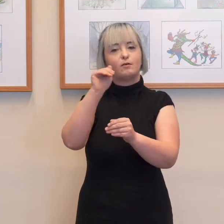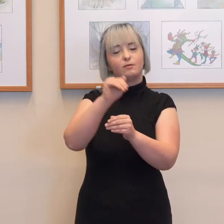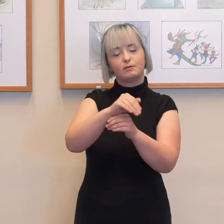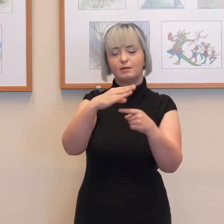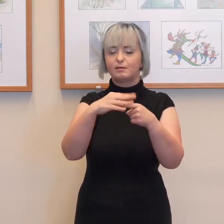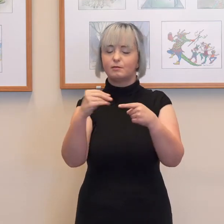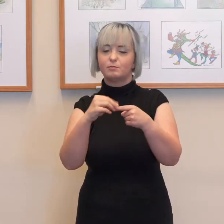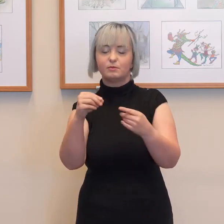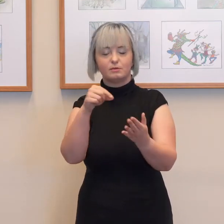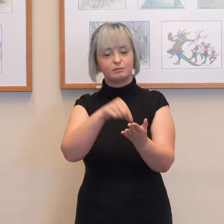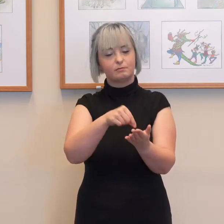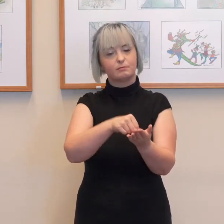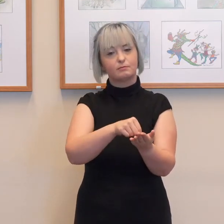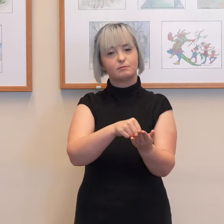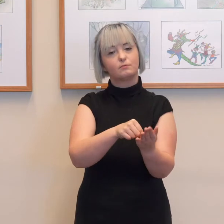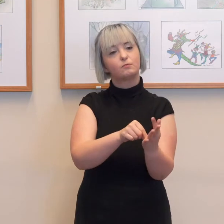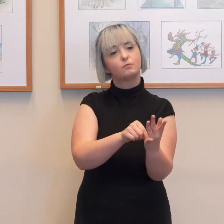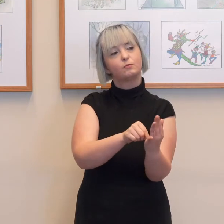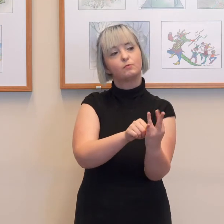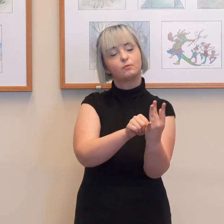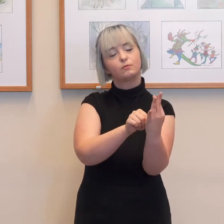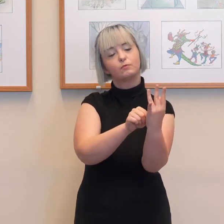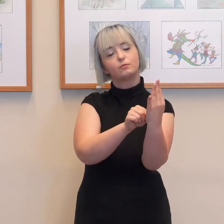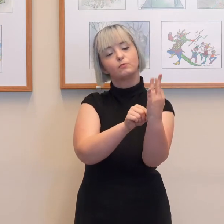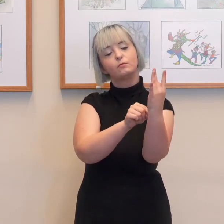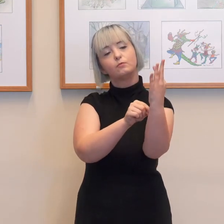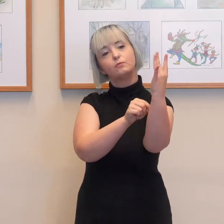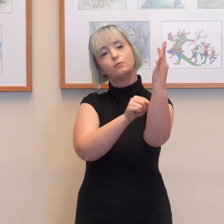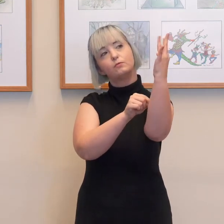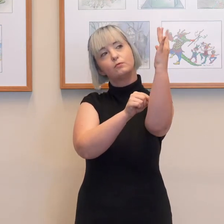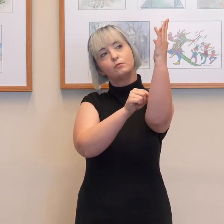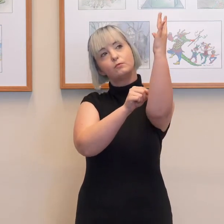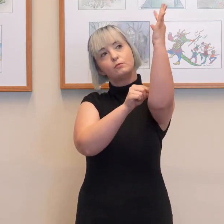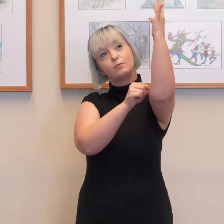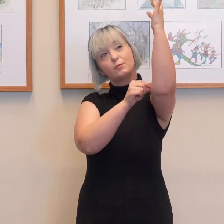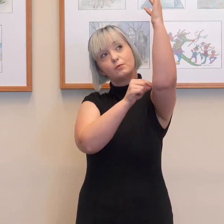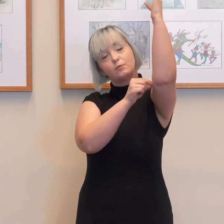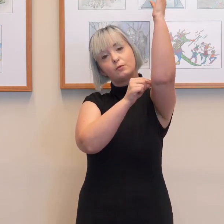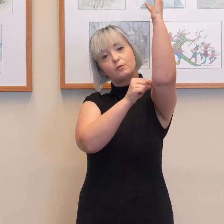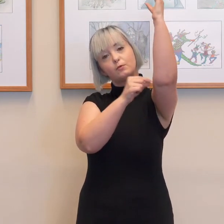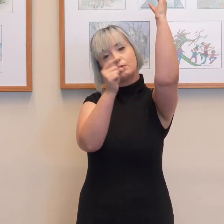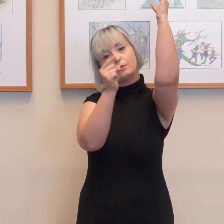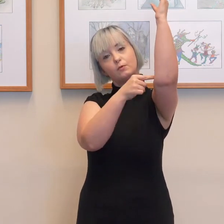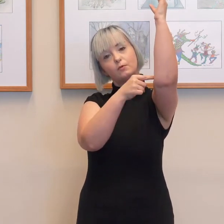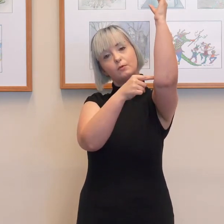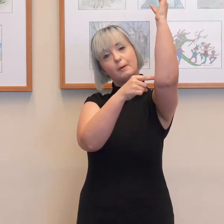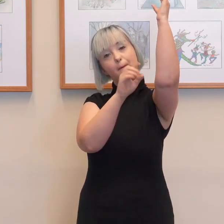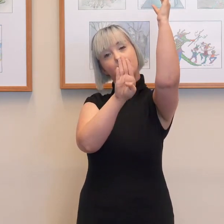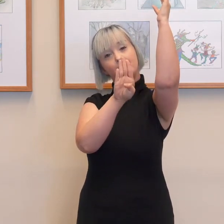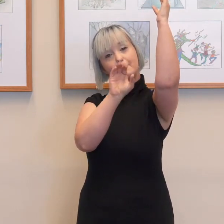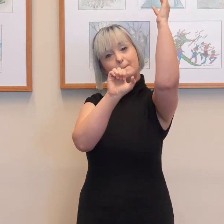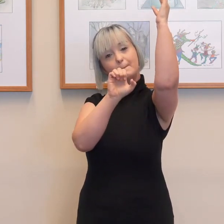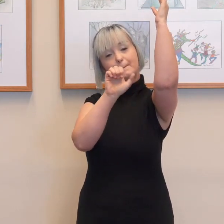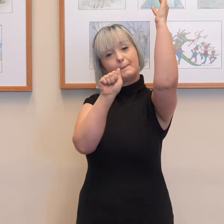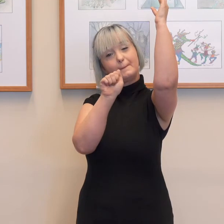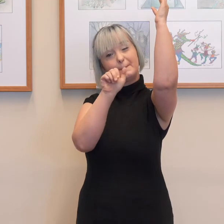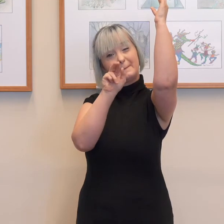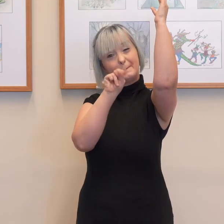All night long the beans grew and grew until they grew into a tall beanstalk.